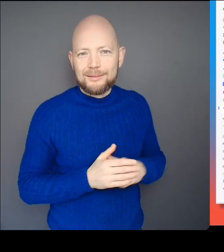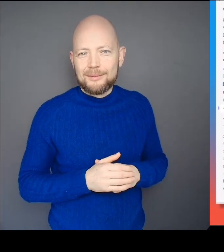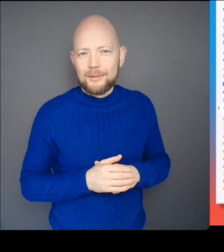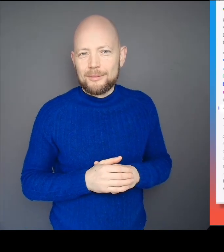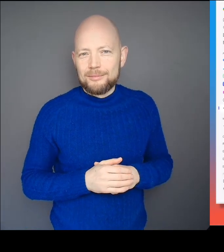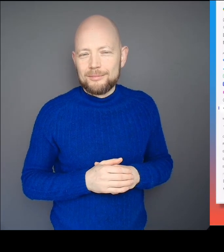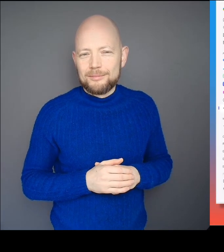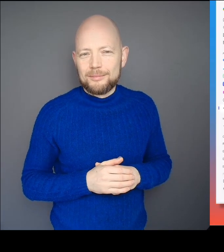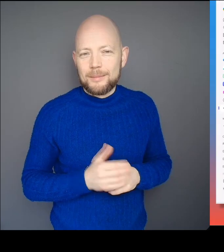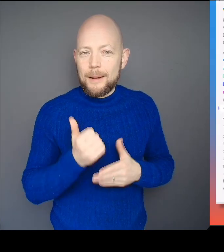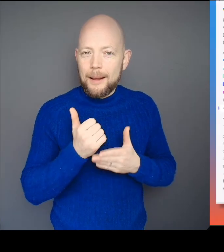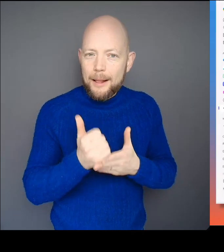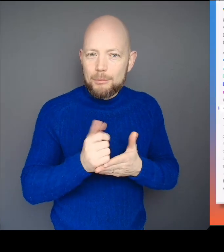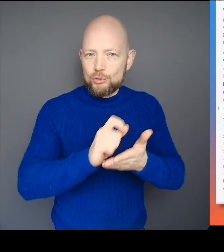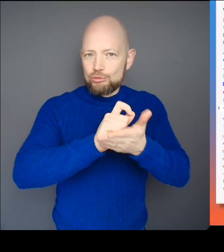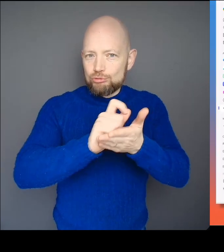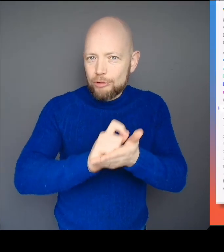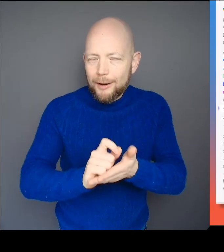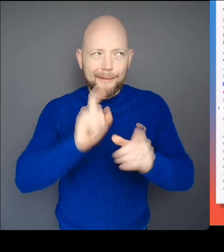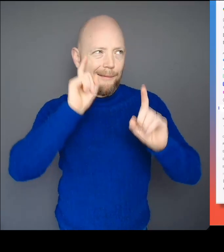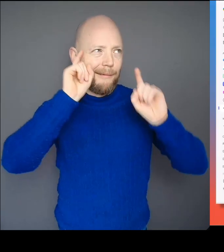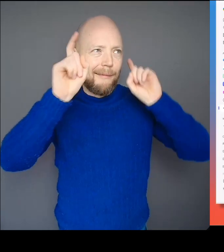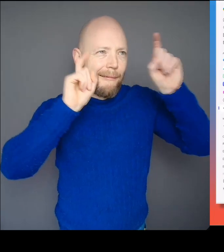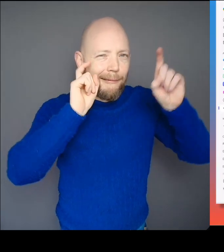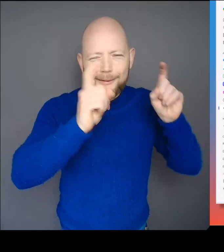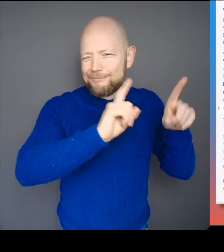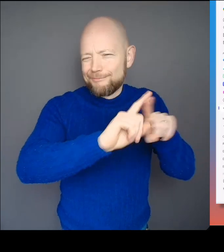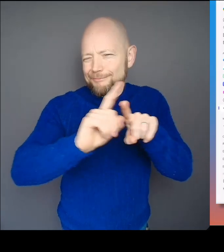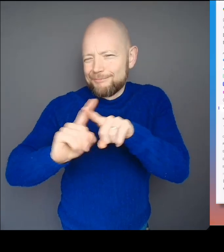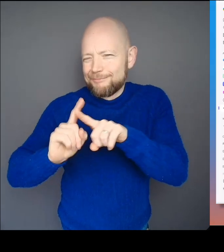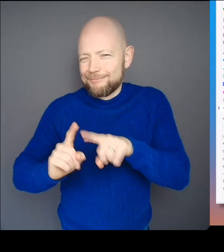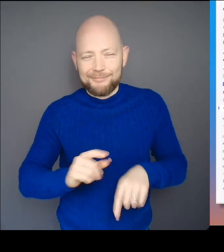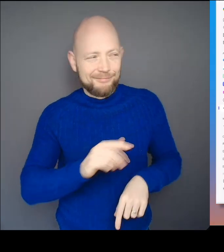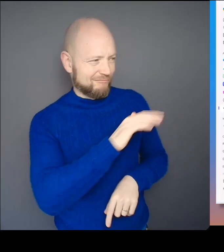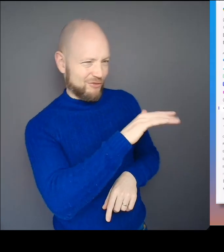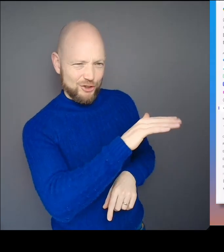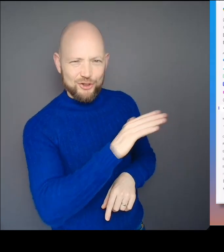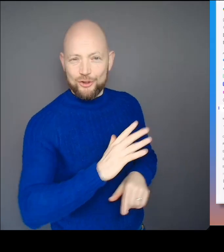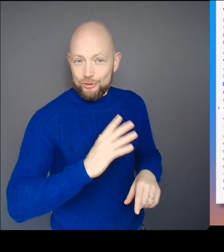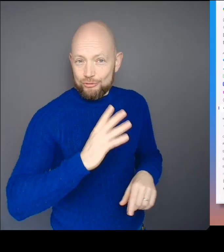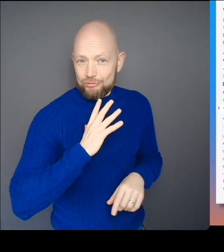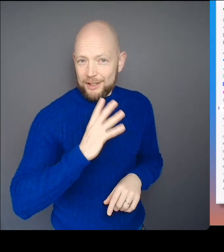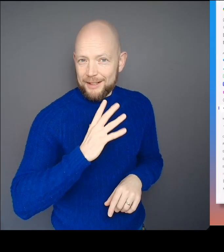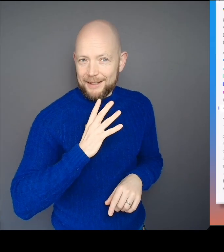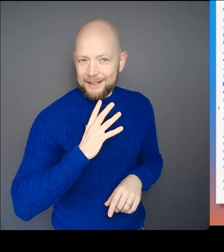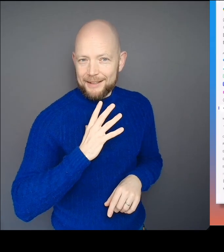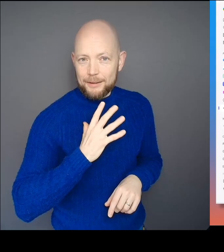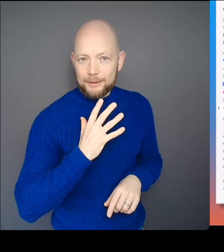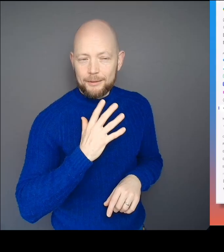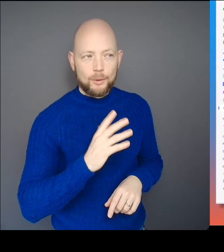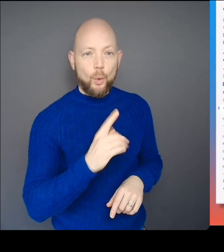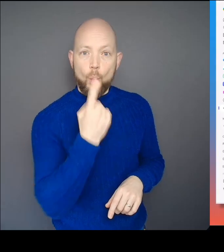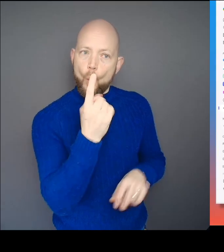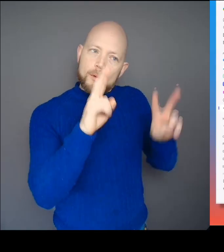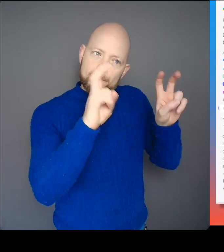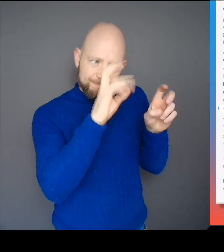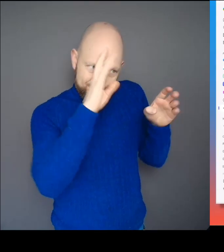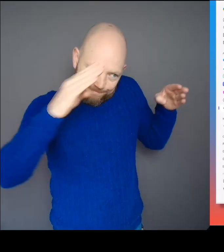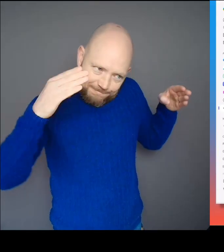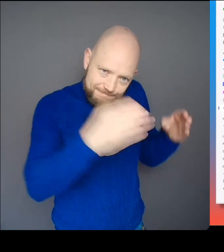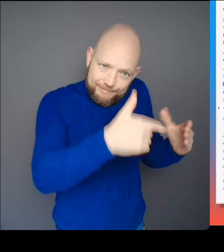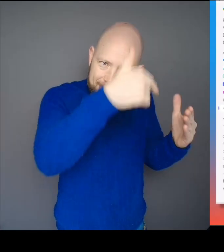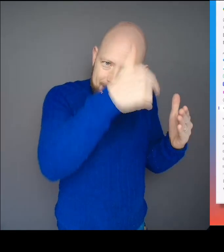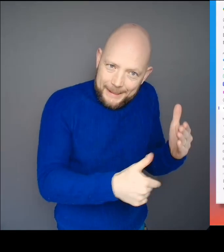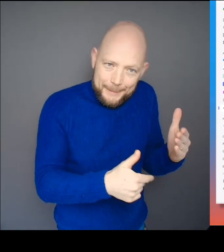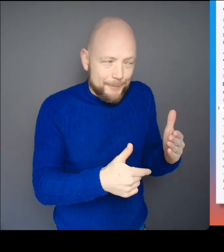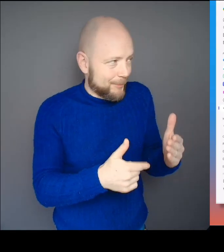these here, like prompt coach, idea coach, writing coach, are very good at just helping you to kind of brainstorm and give you, again, it's a subject matter expert